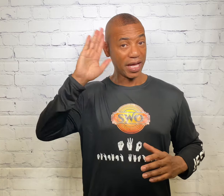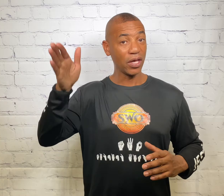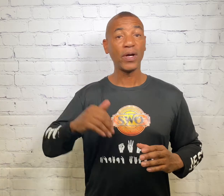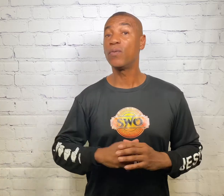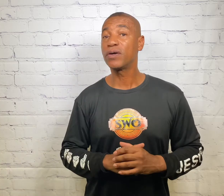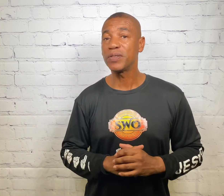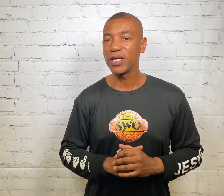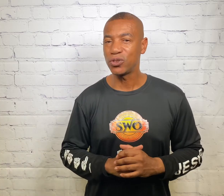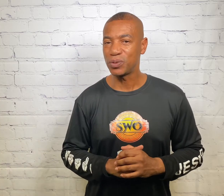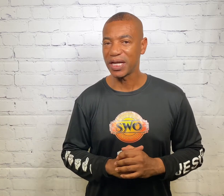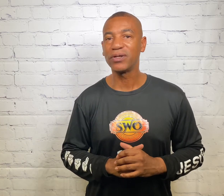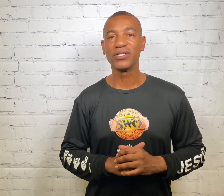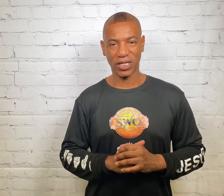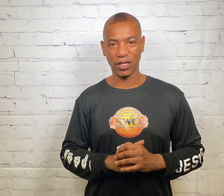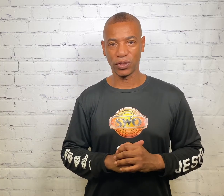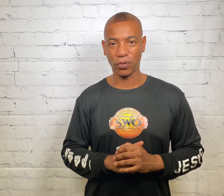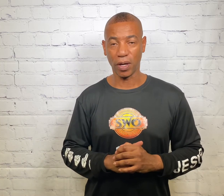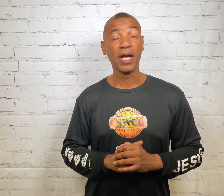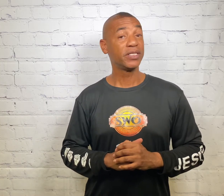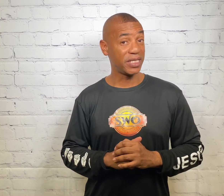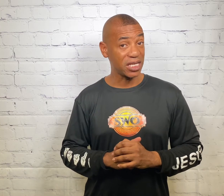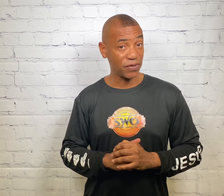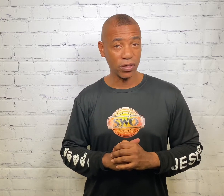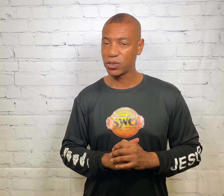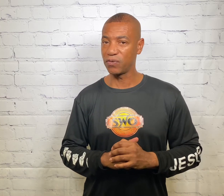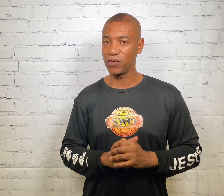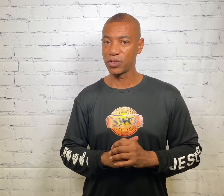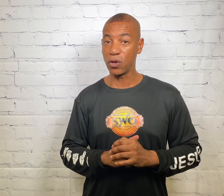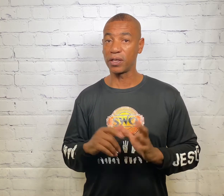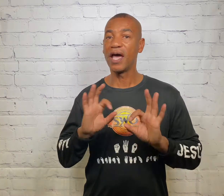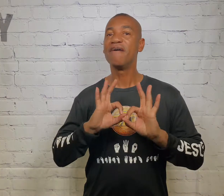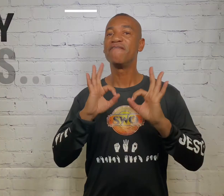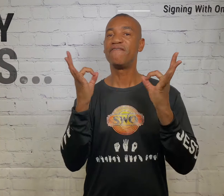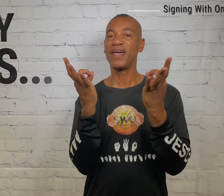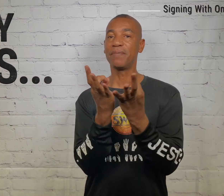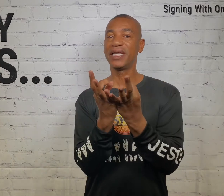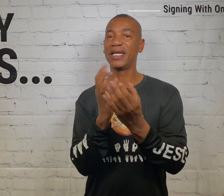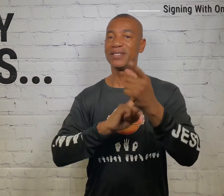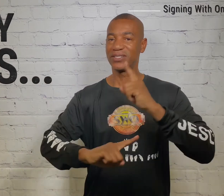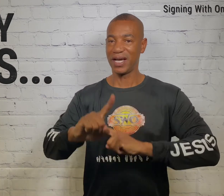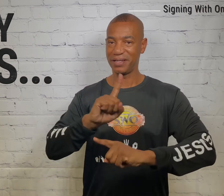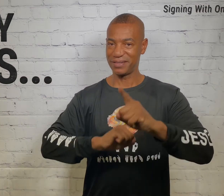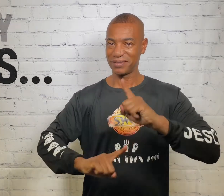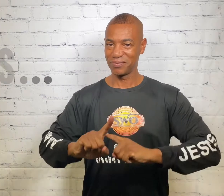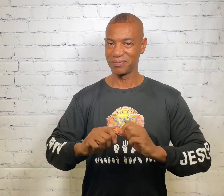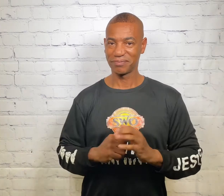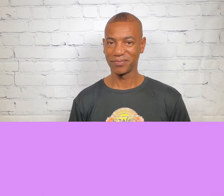Hello and welcome to my YouTube channel, Signing with Omar. Today's video is going to focus on family signs. Are